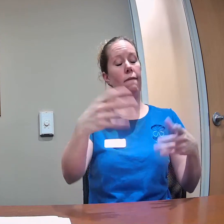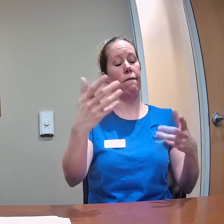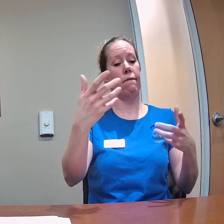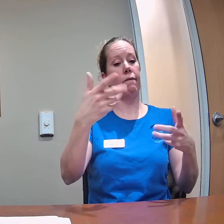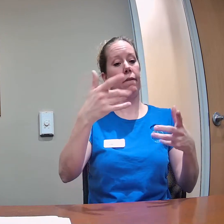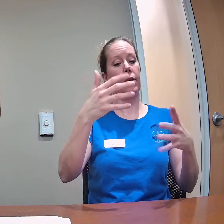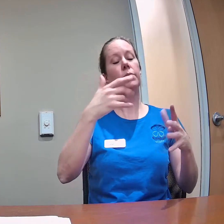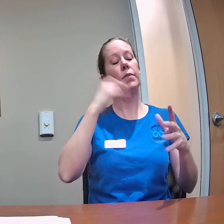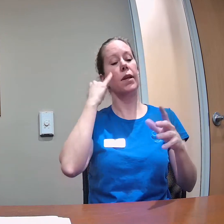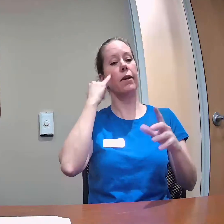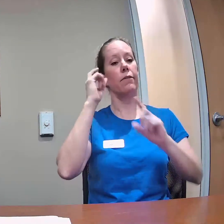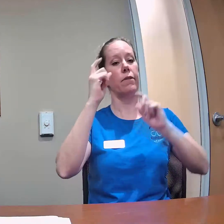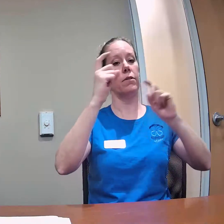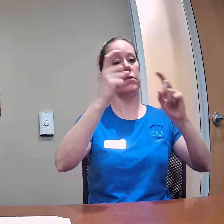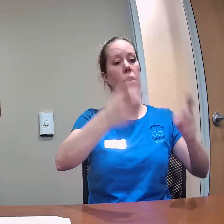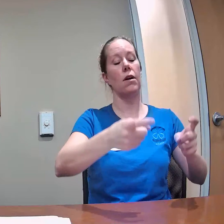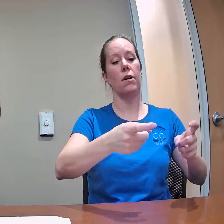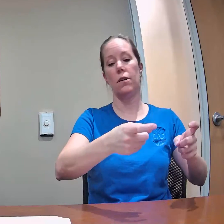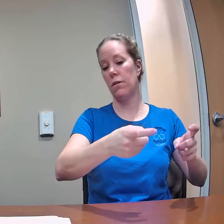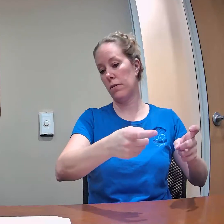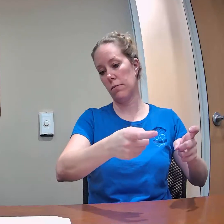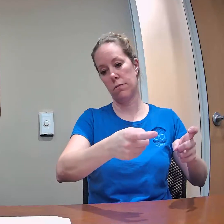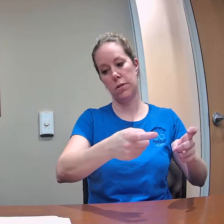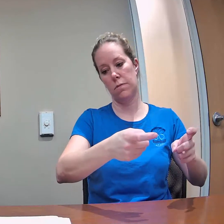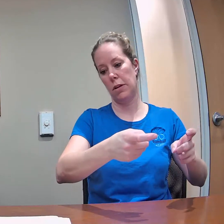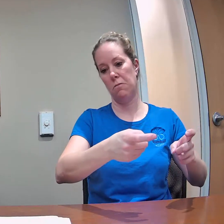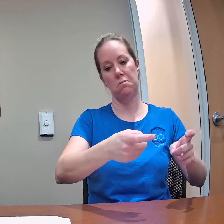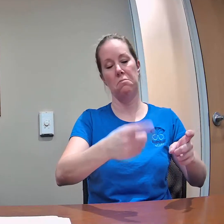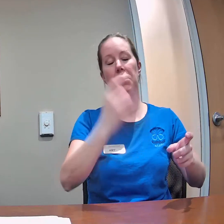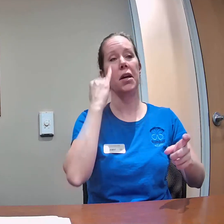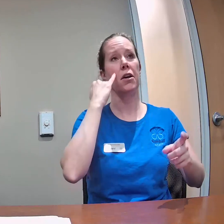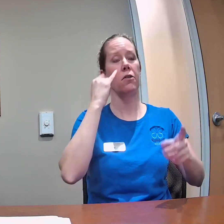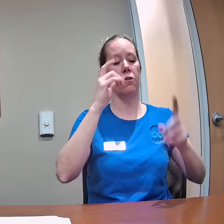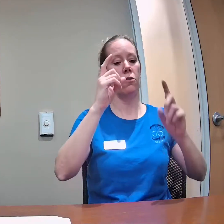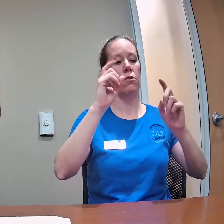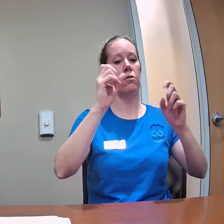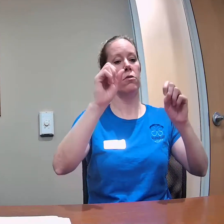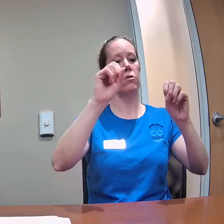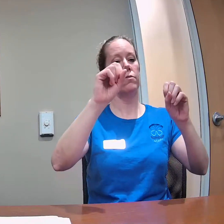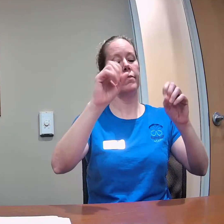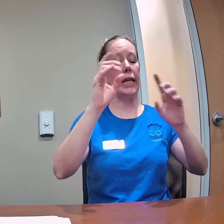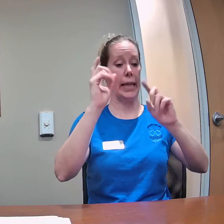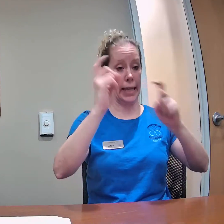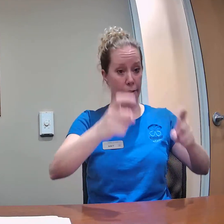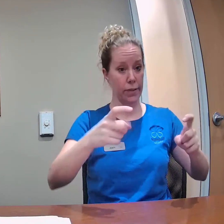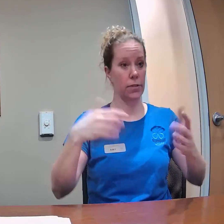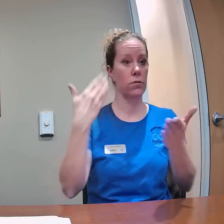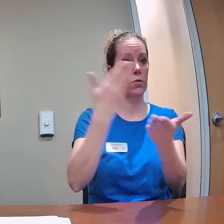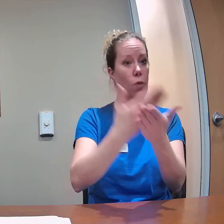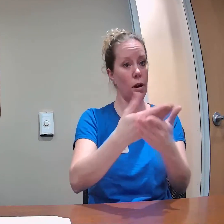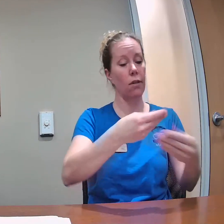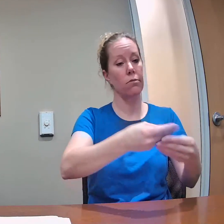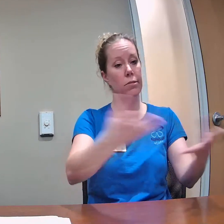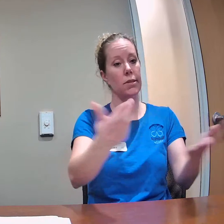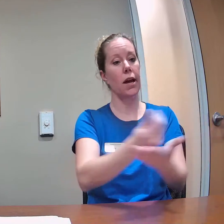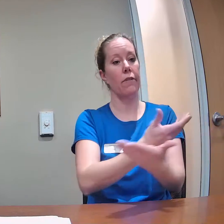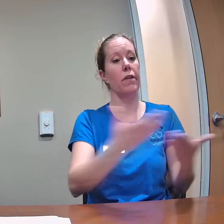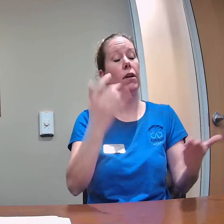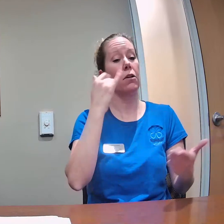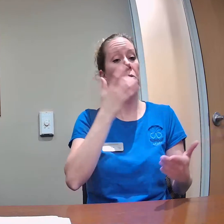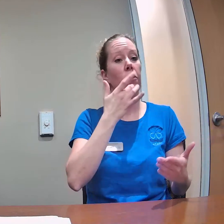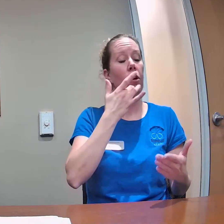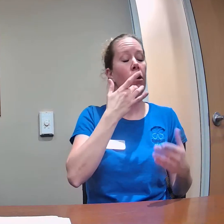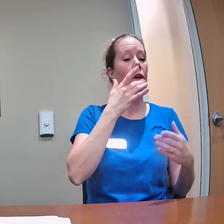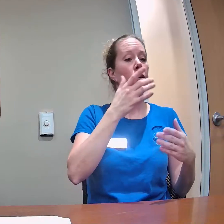I'm not sure. Amy, does it matter? No. I don't think it matters, because we sanitize everything, whether it's paper or plastic,